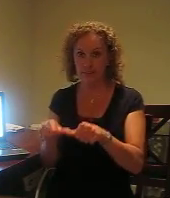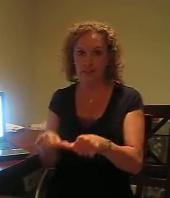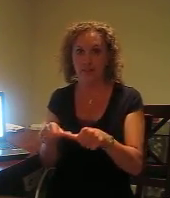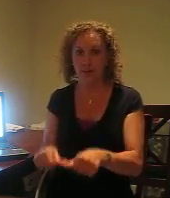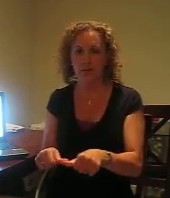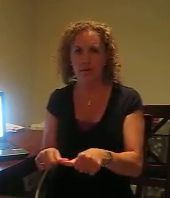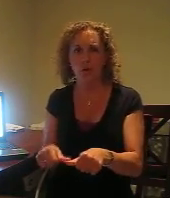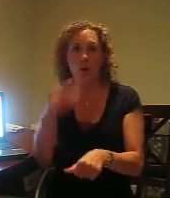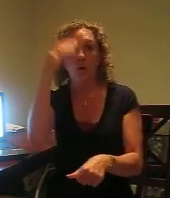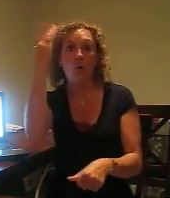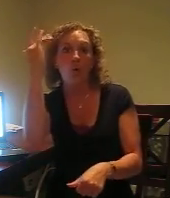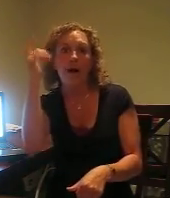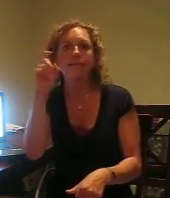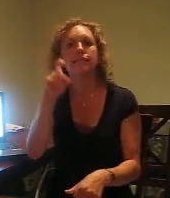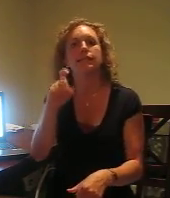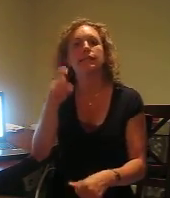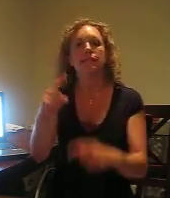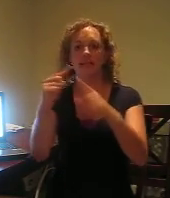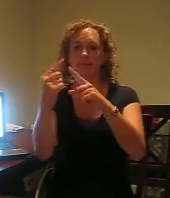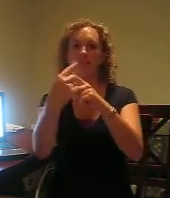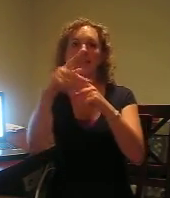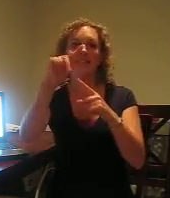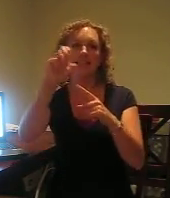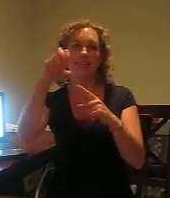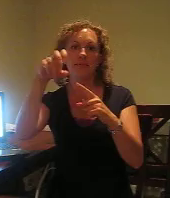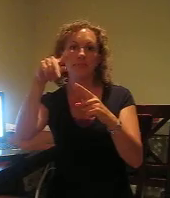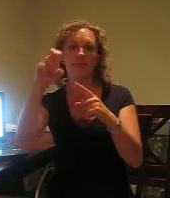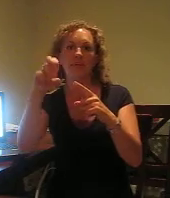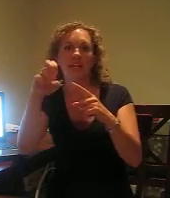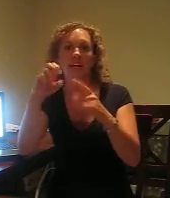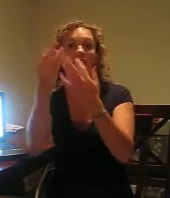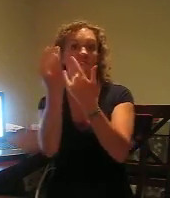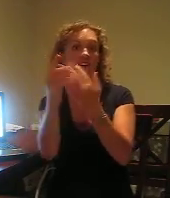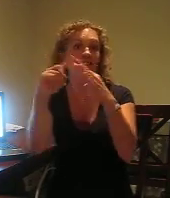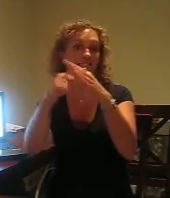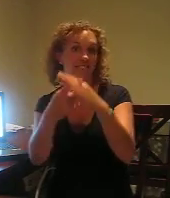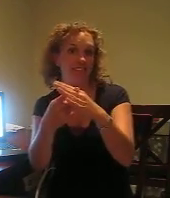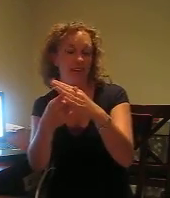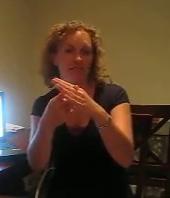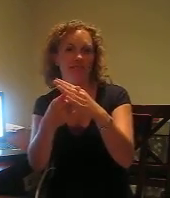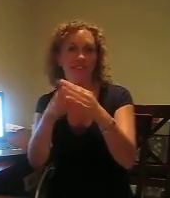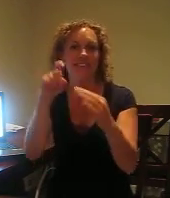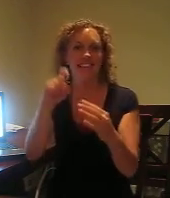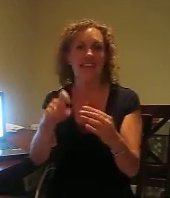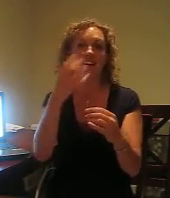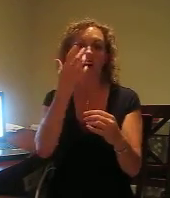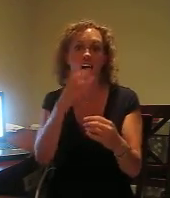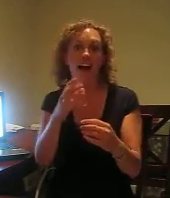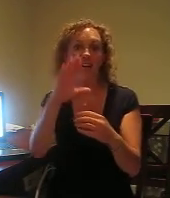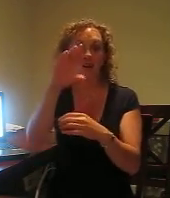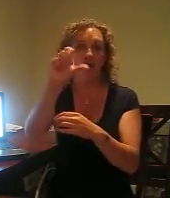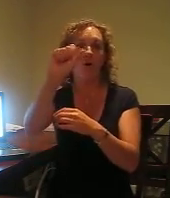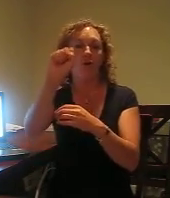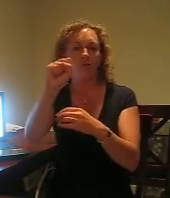Because you want this teepee to catch on fire and produce that hotbed of coals that's then going to burn down.